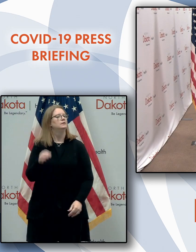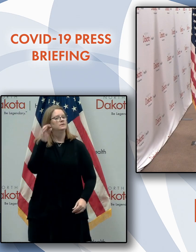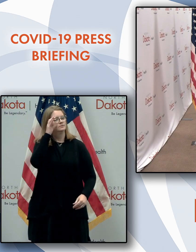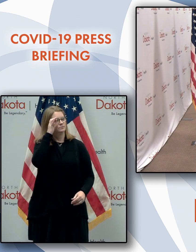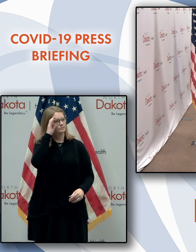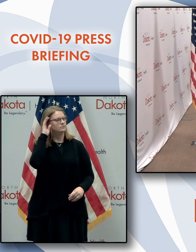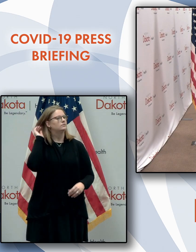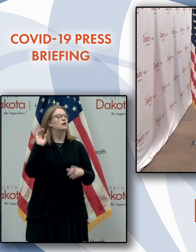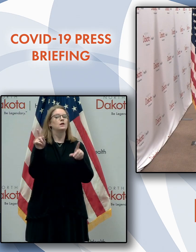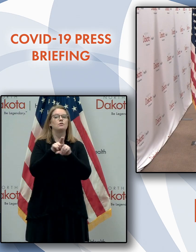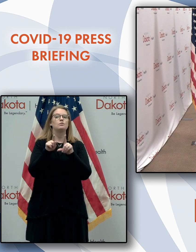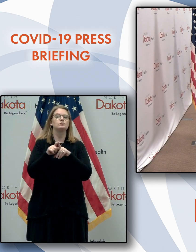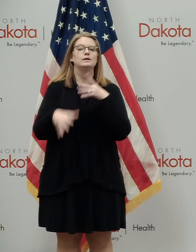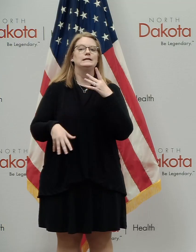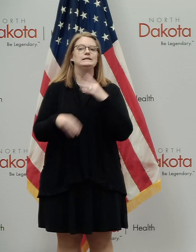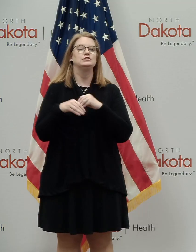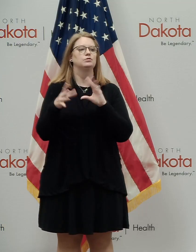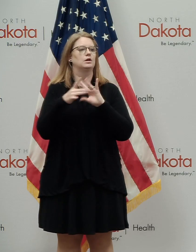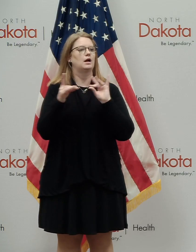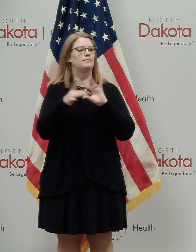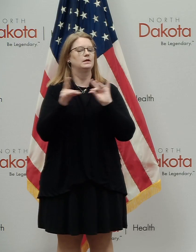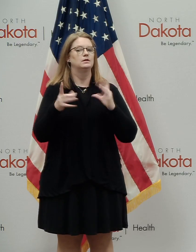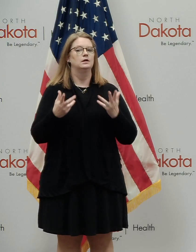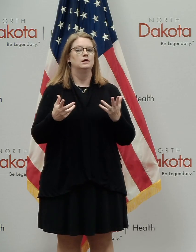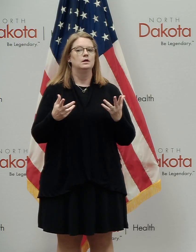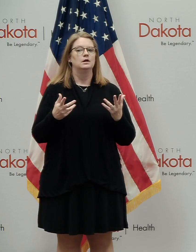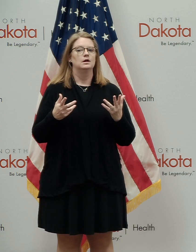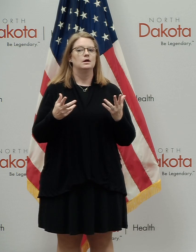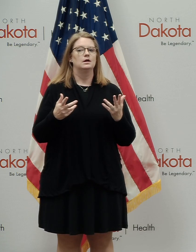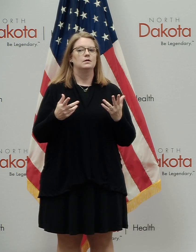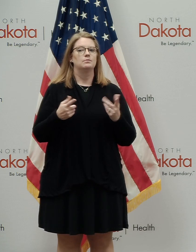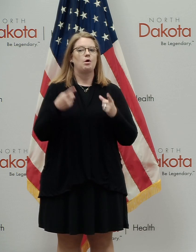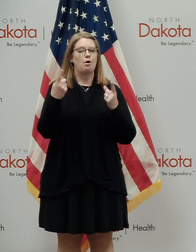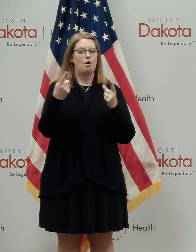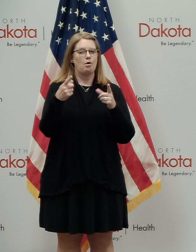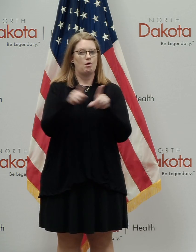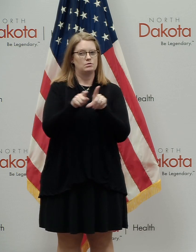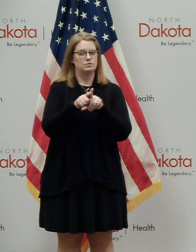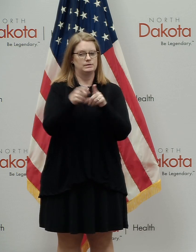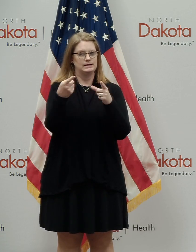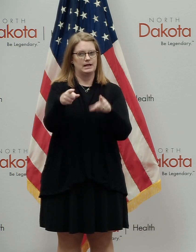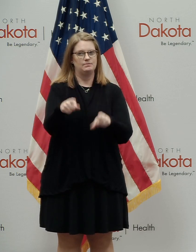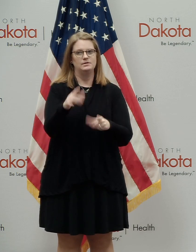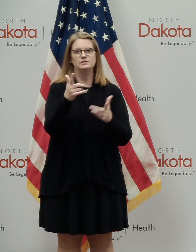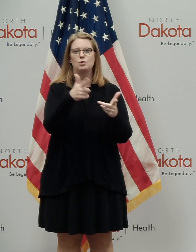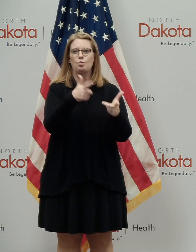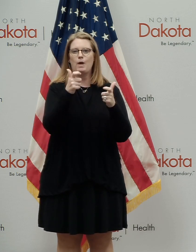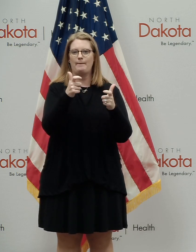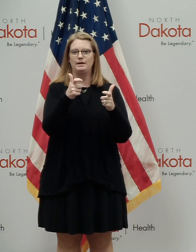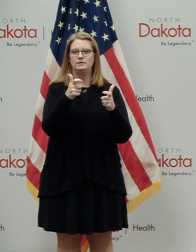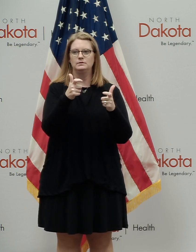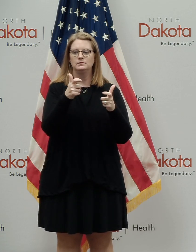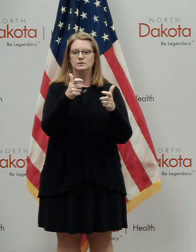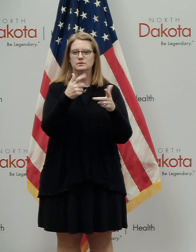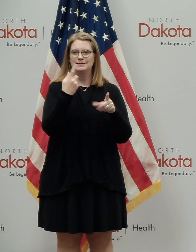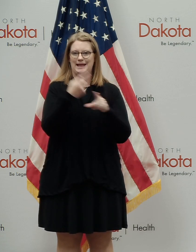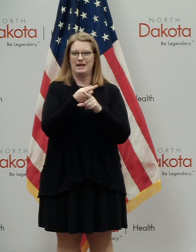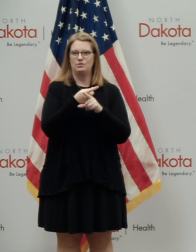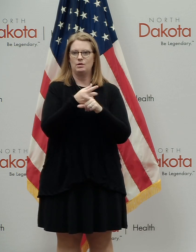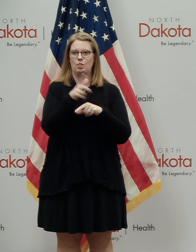I want to tag on to that one of the new tools that we have coming is the rapid, highly